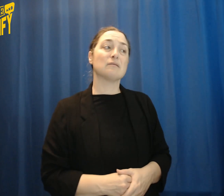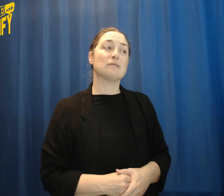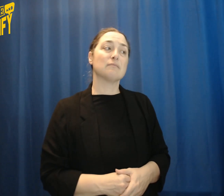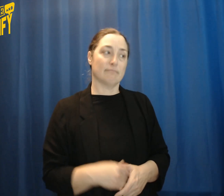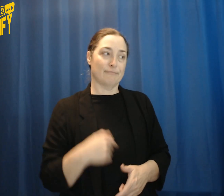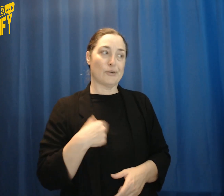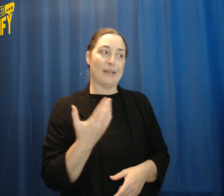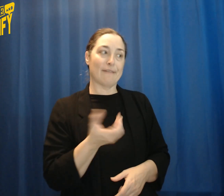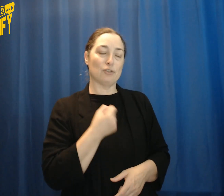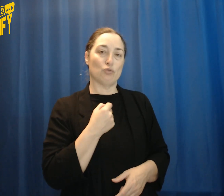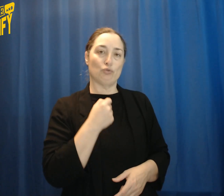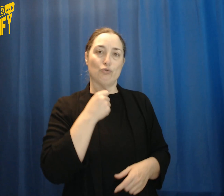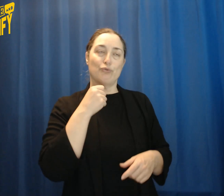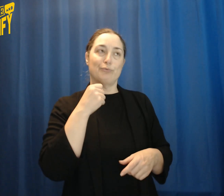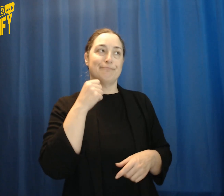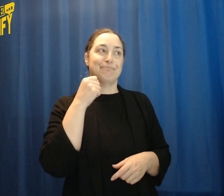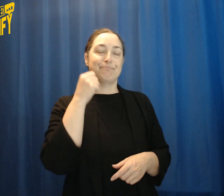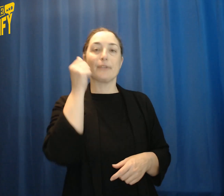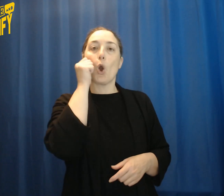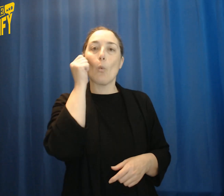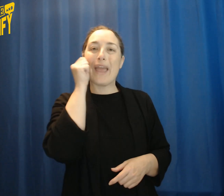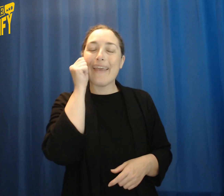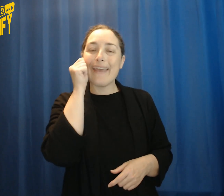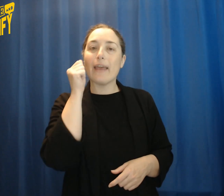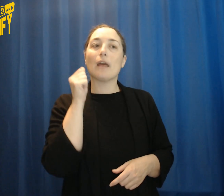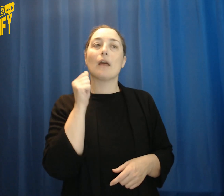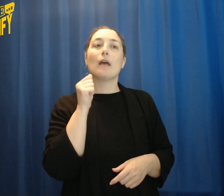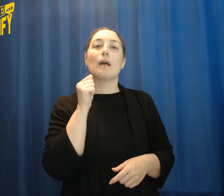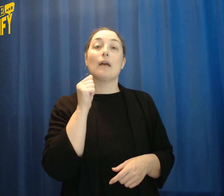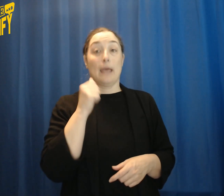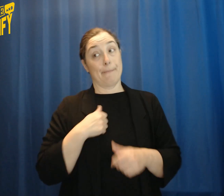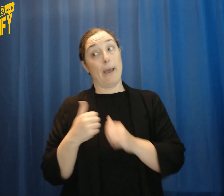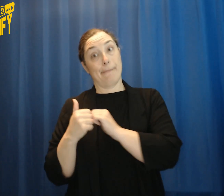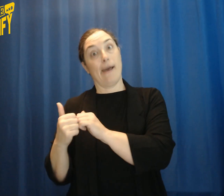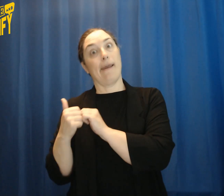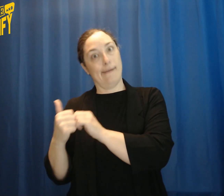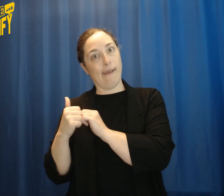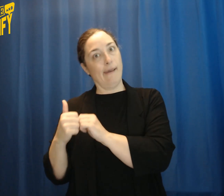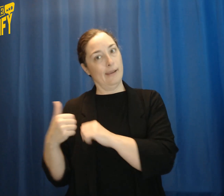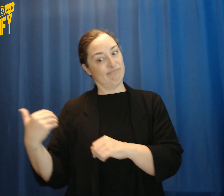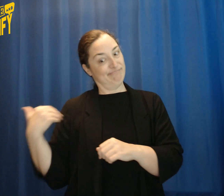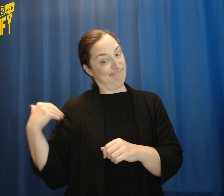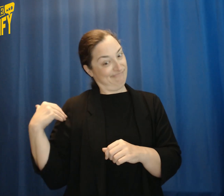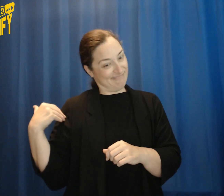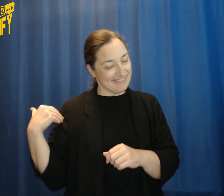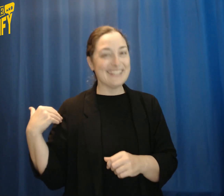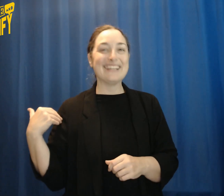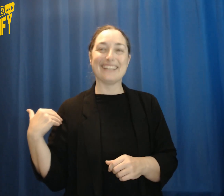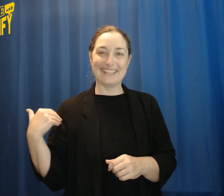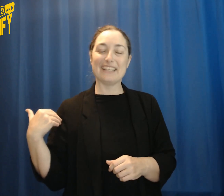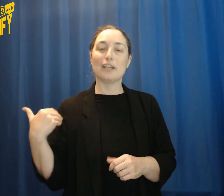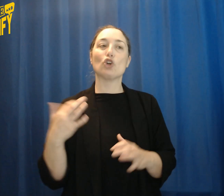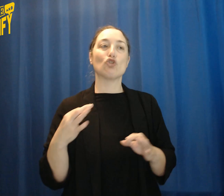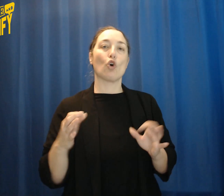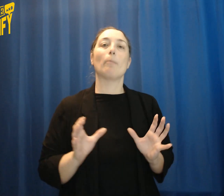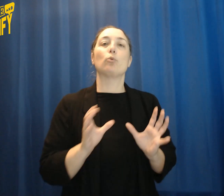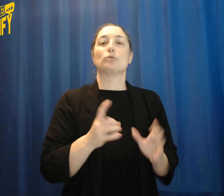quite aware, and I'm often reminded by my partner, about not pushing myself unnecessarily. You can be